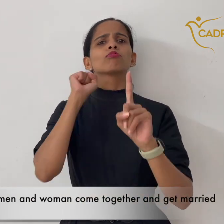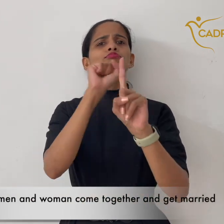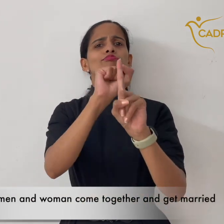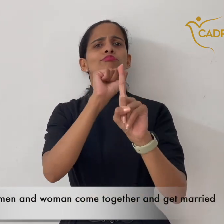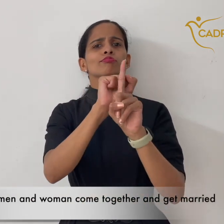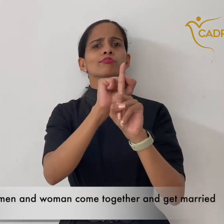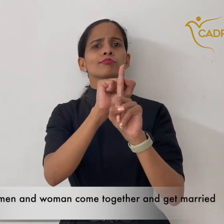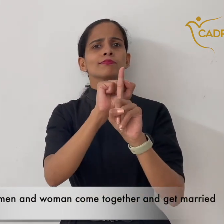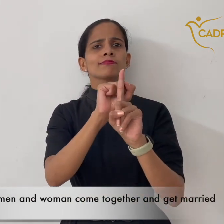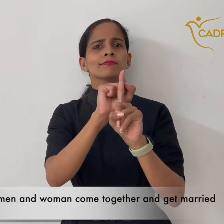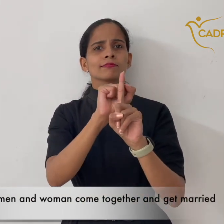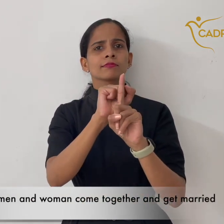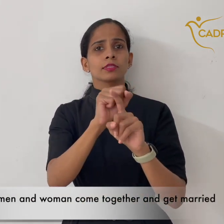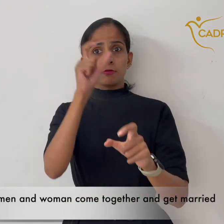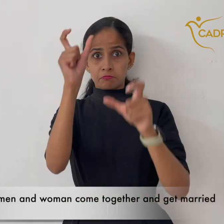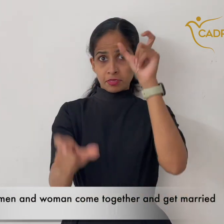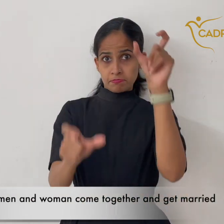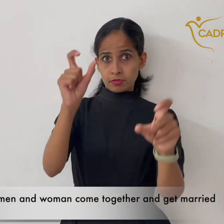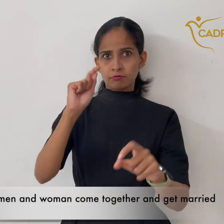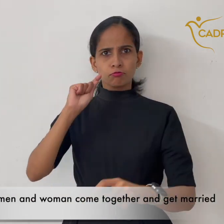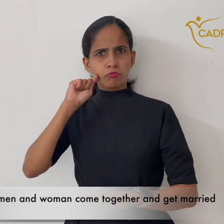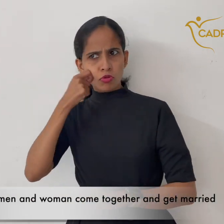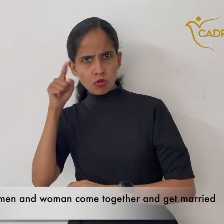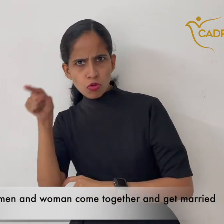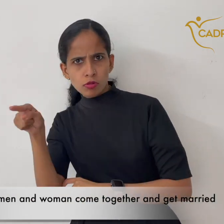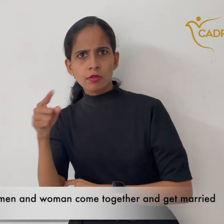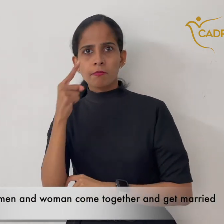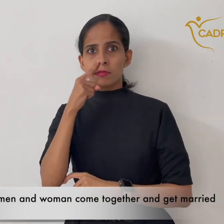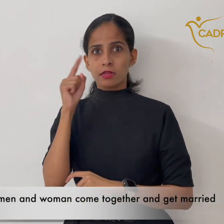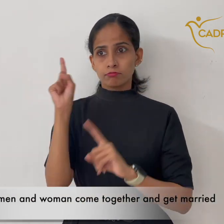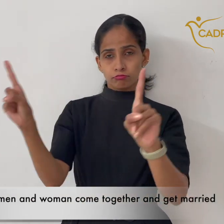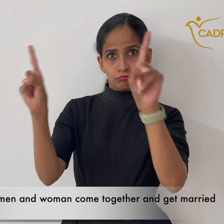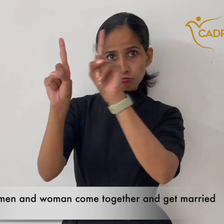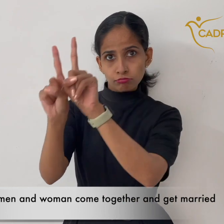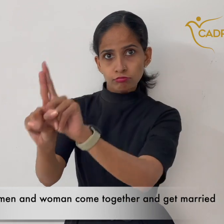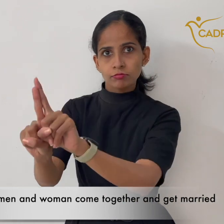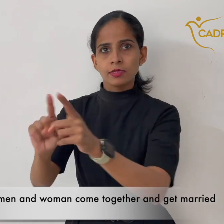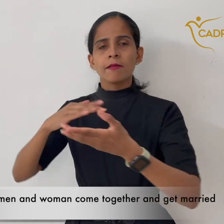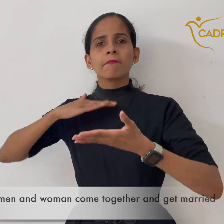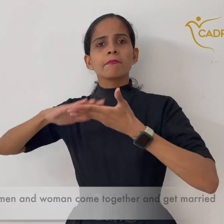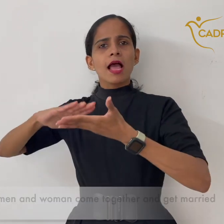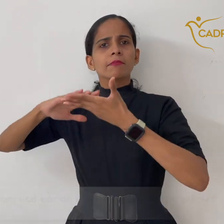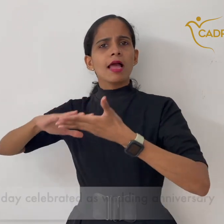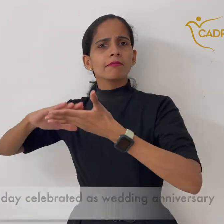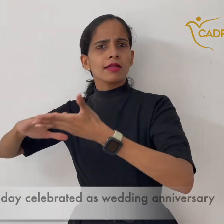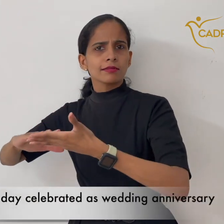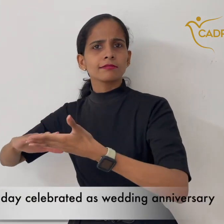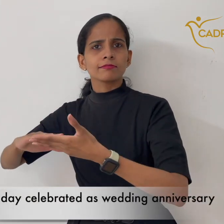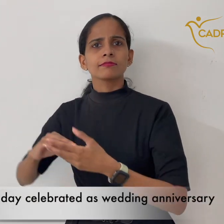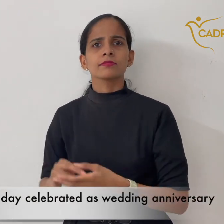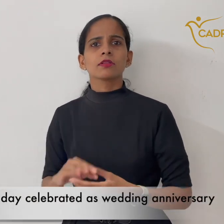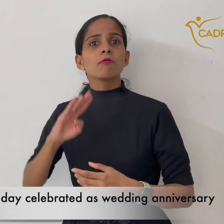February, men and women come together and get married. So it's a very special